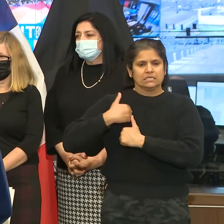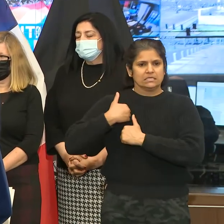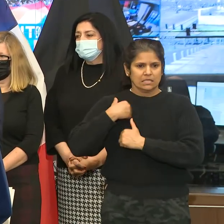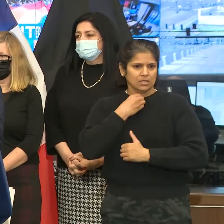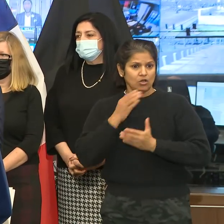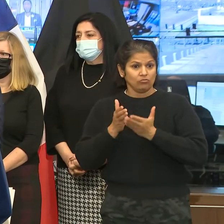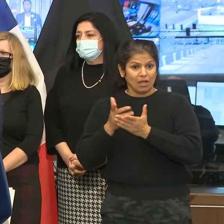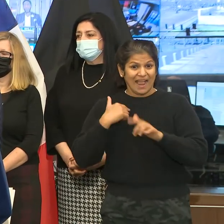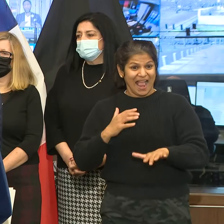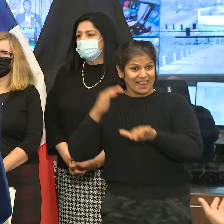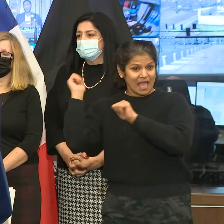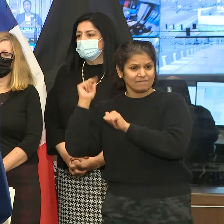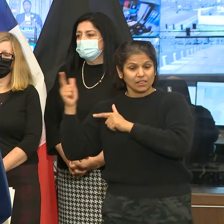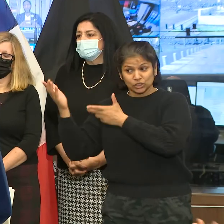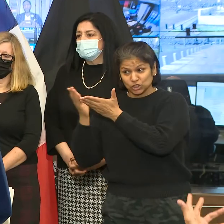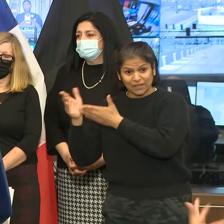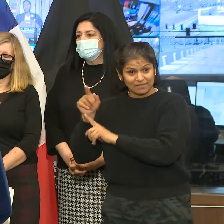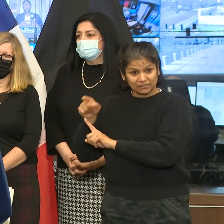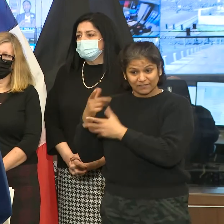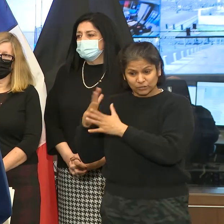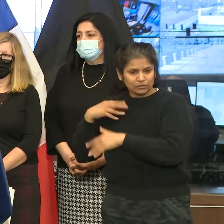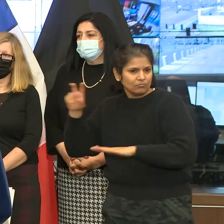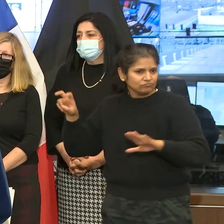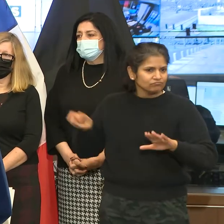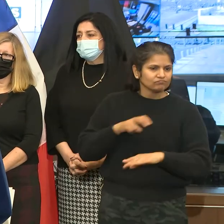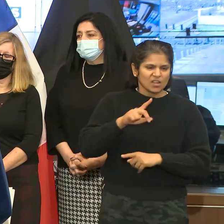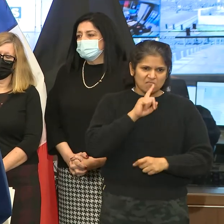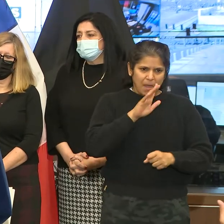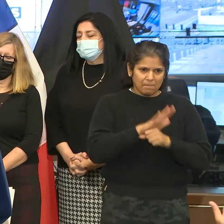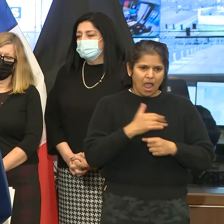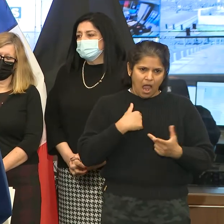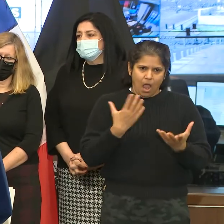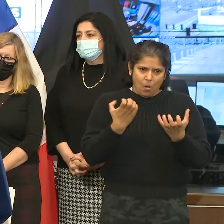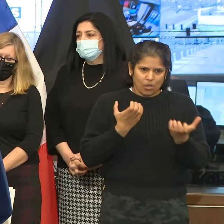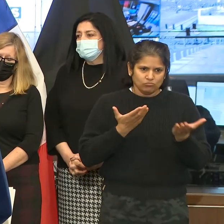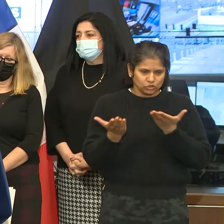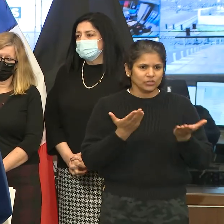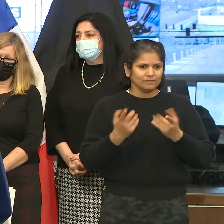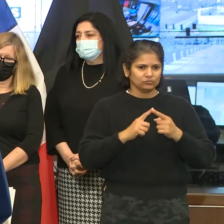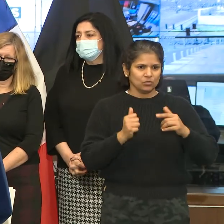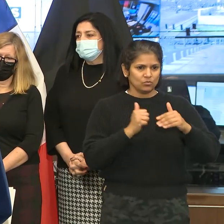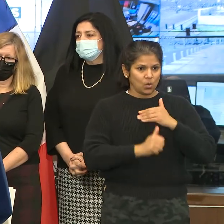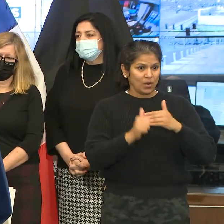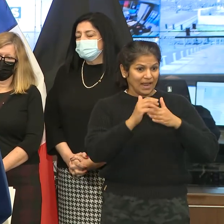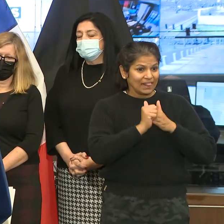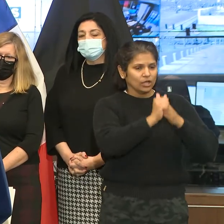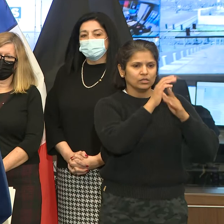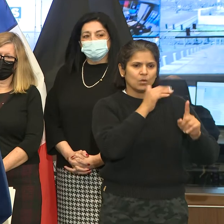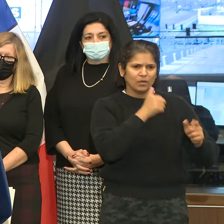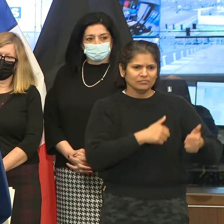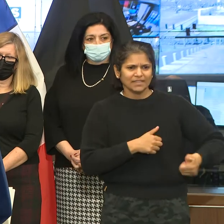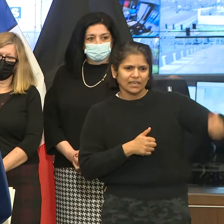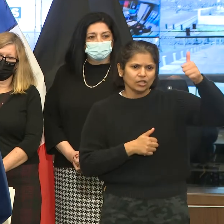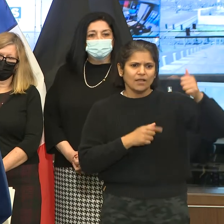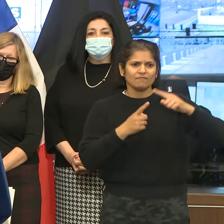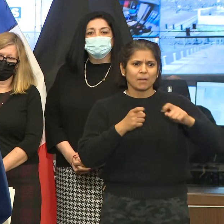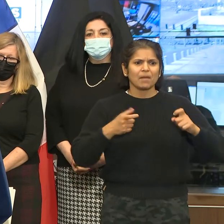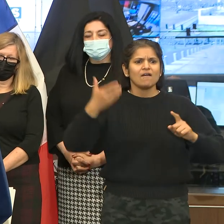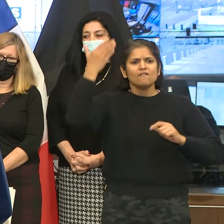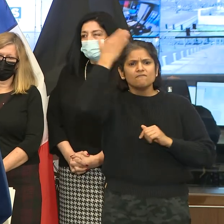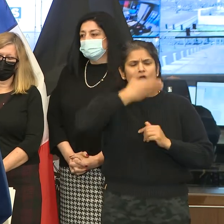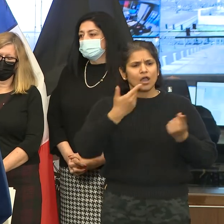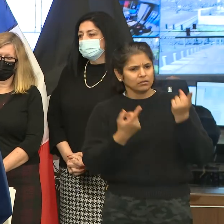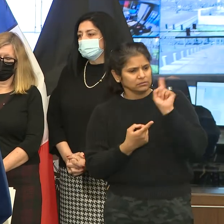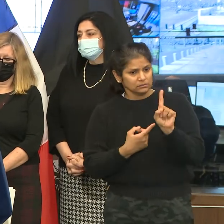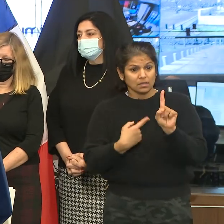made a promise to myself that I would only serve under leaders who led from the front and who put their people